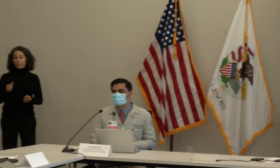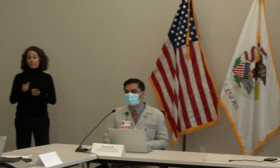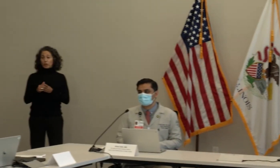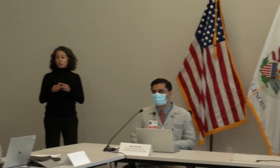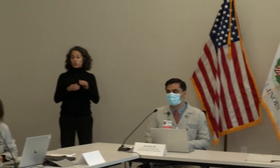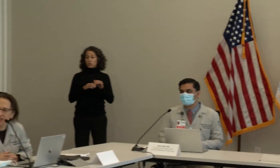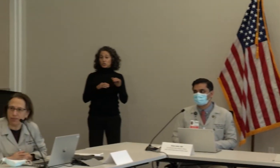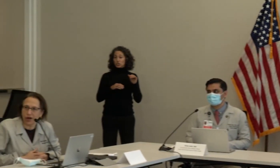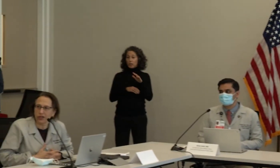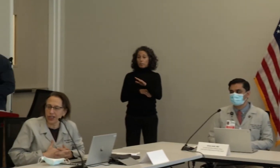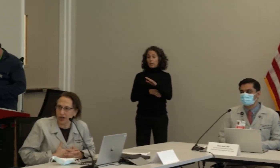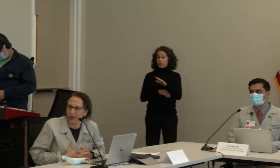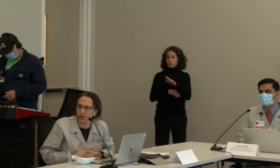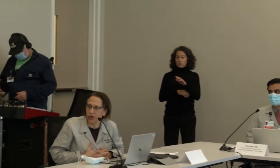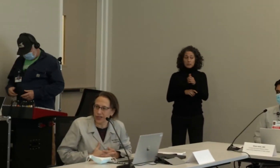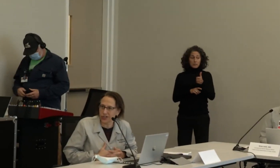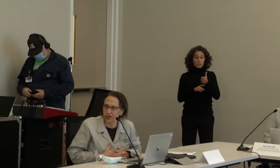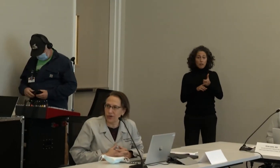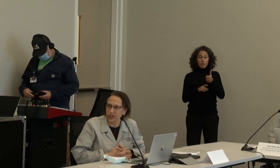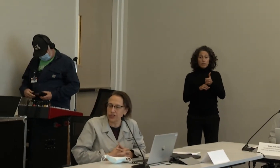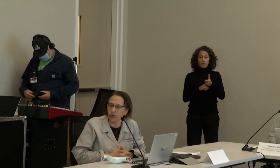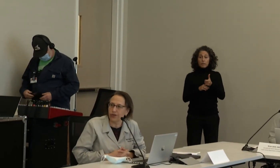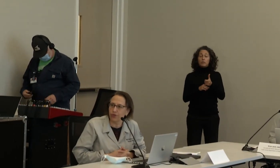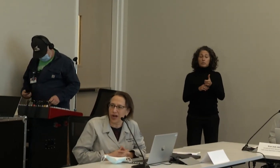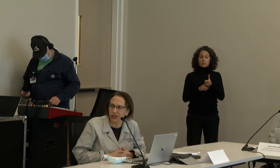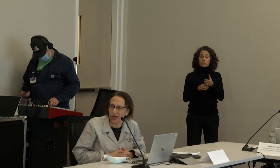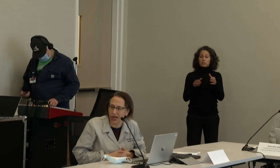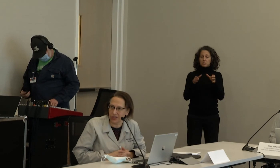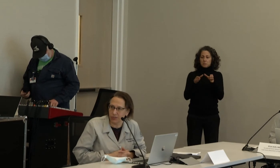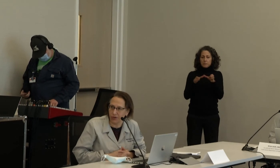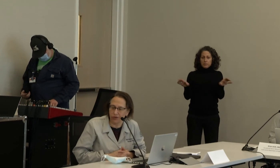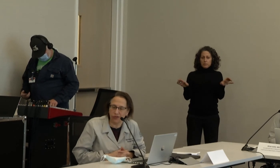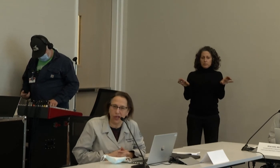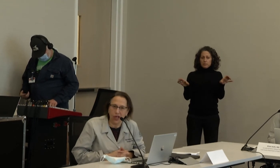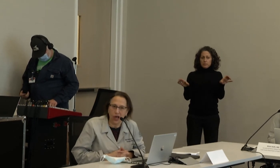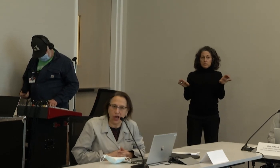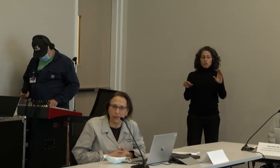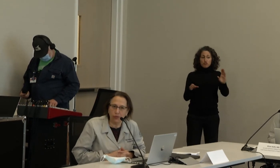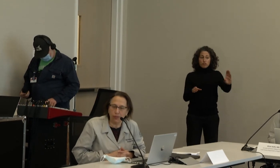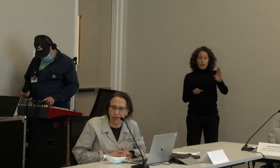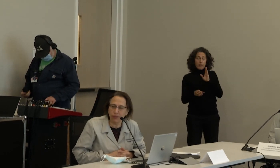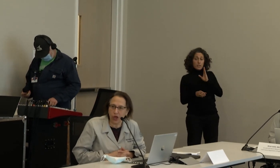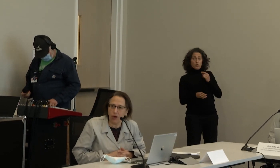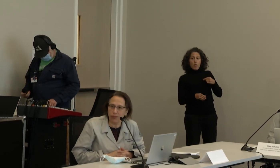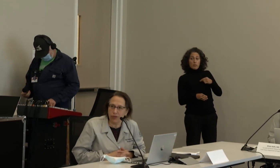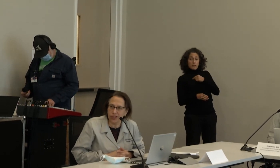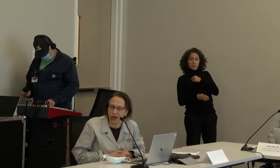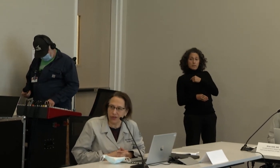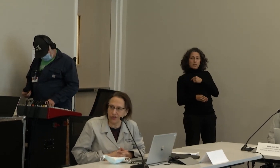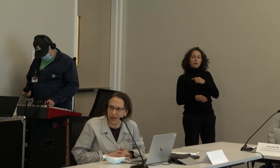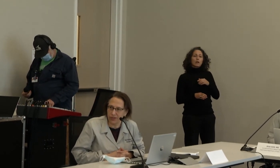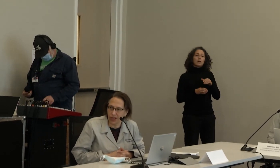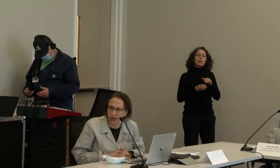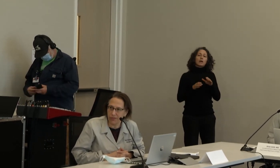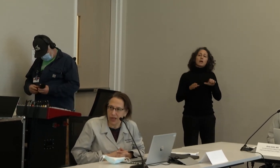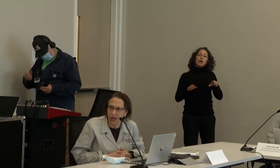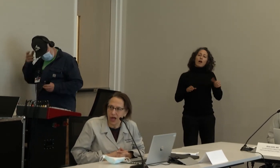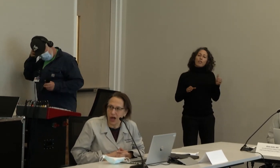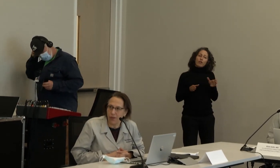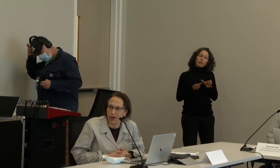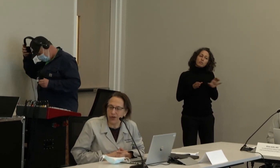shipment that's partly coming to us and the rest is going directly to hospitals will probably all be pushed out at the same